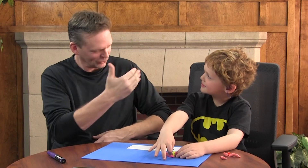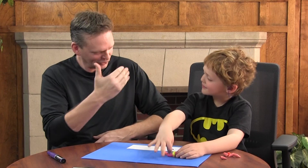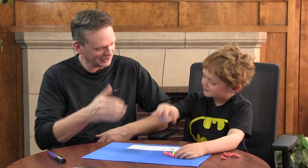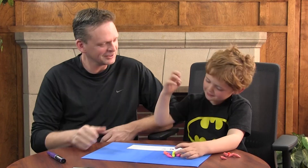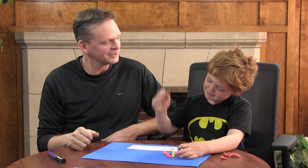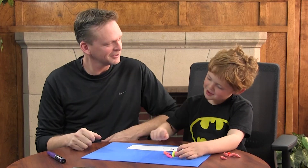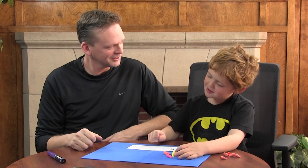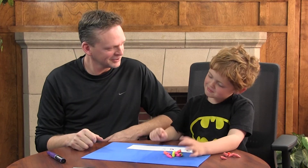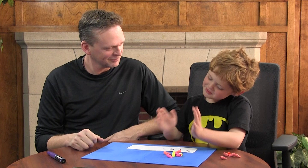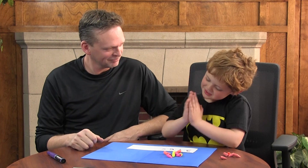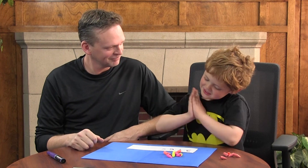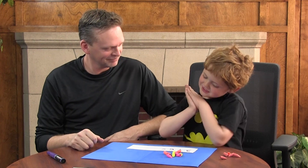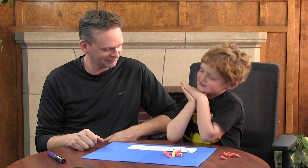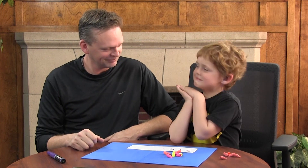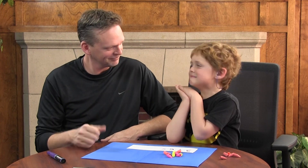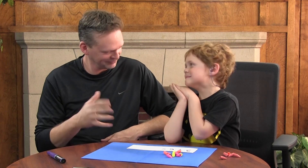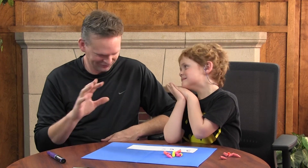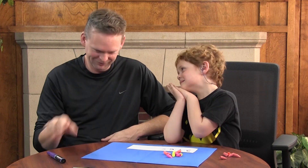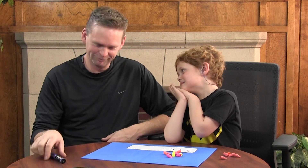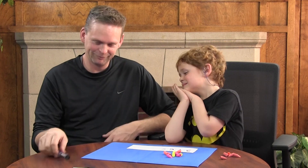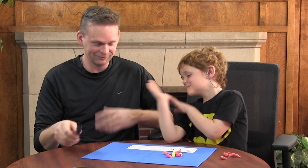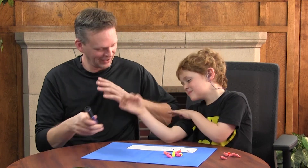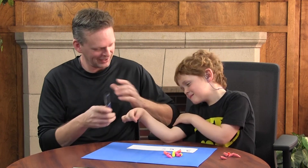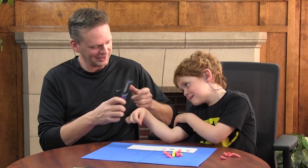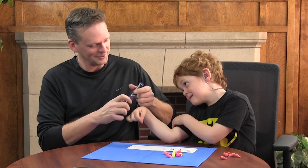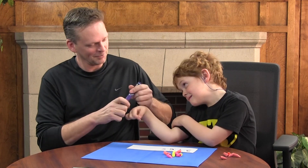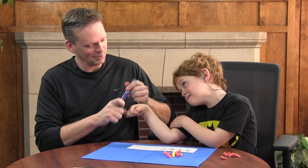That's right. Good. Can I write it please? You got it.